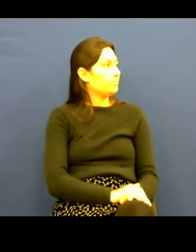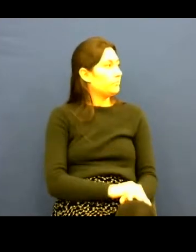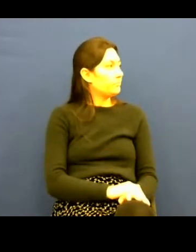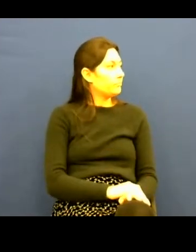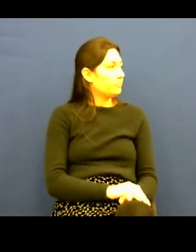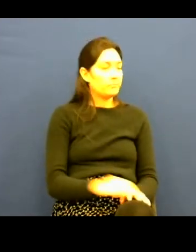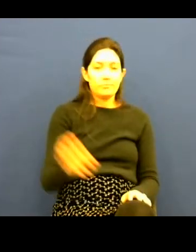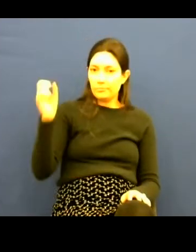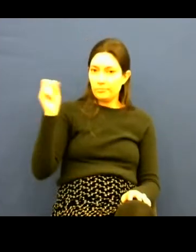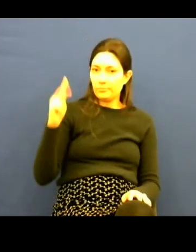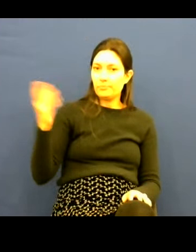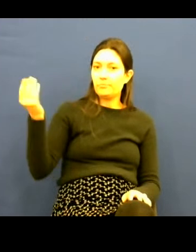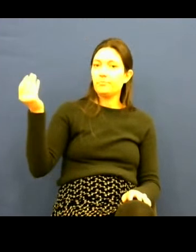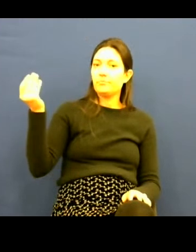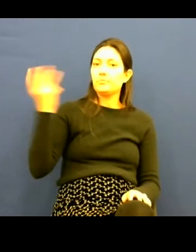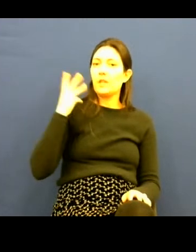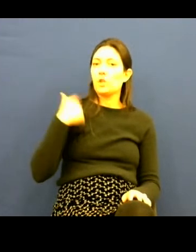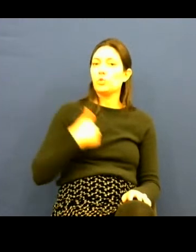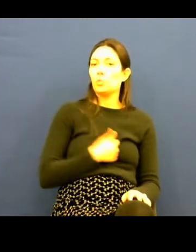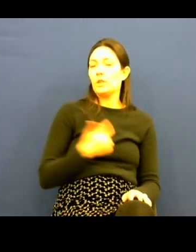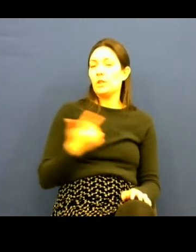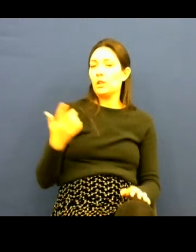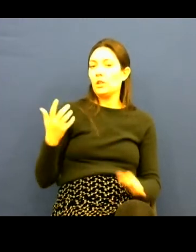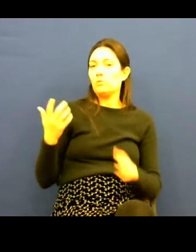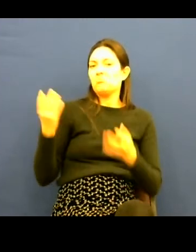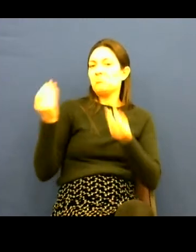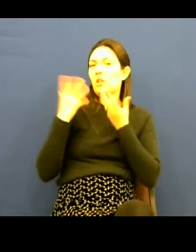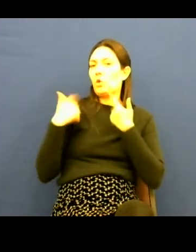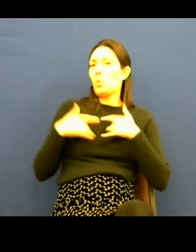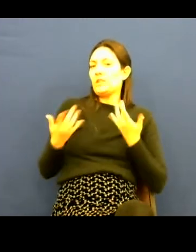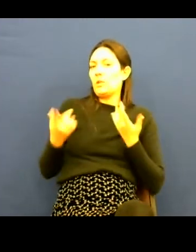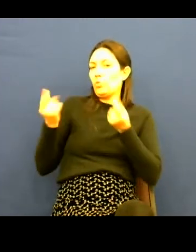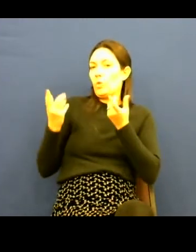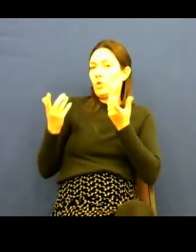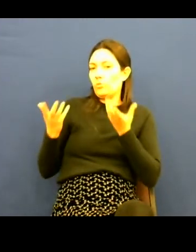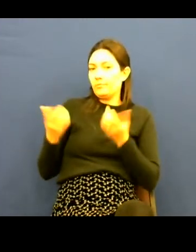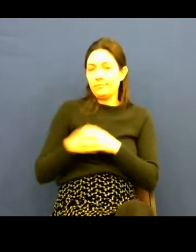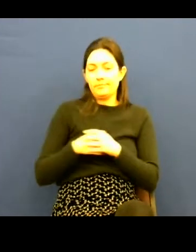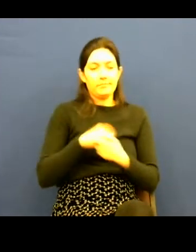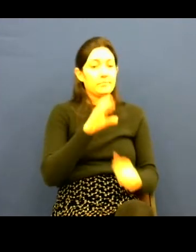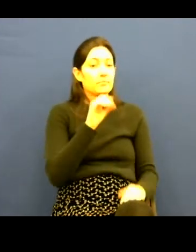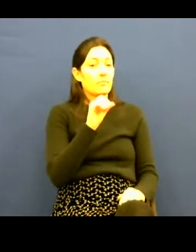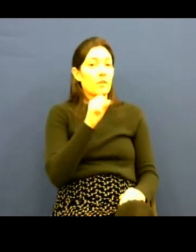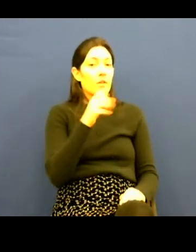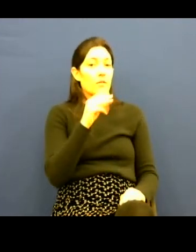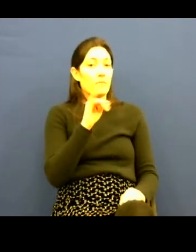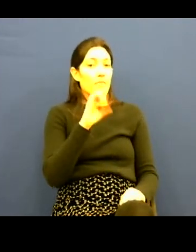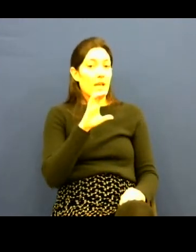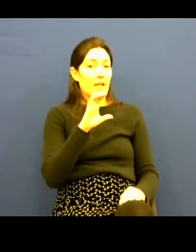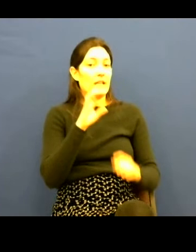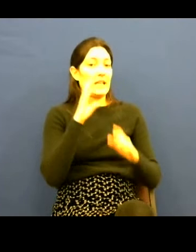Please give us an overview of what you're looking to do. Cosmic Experience is an interactive